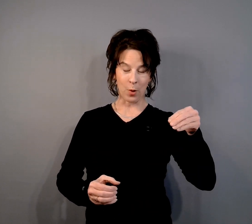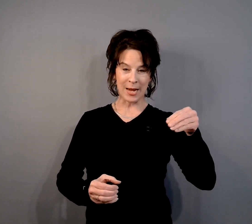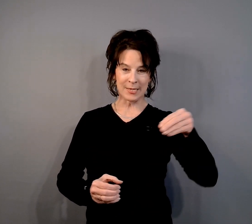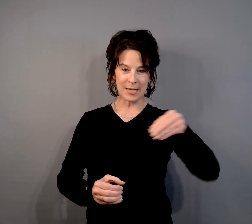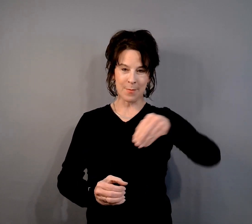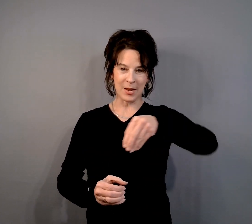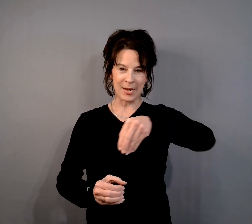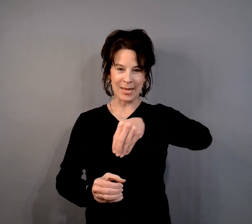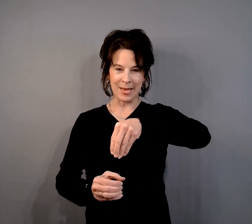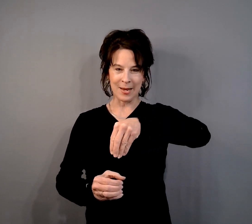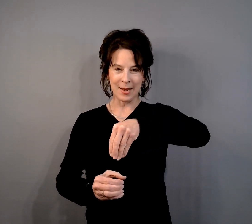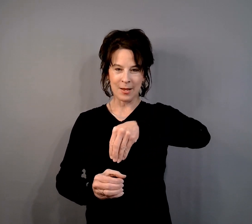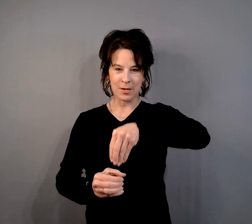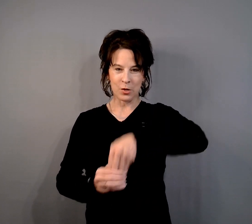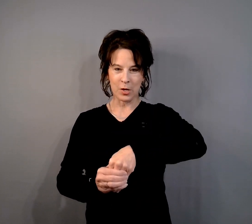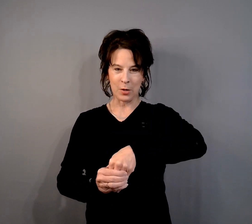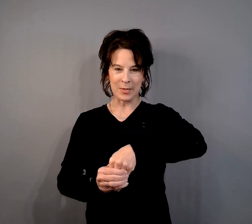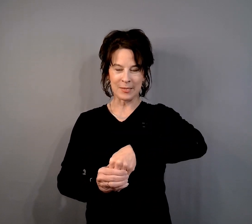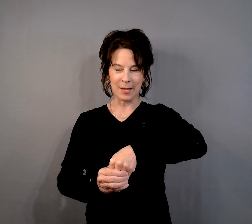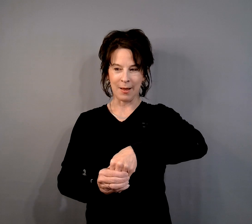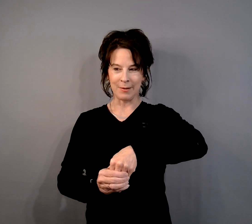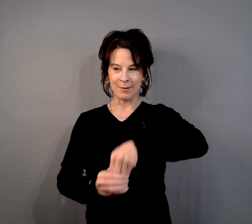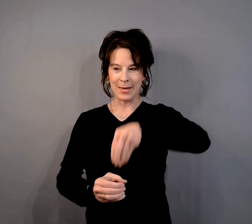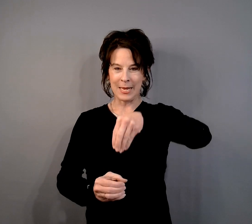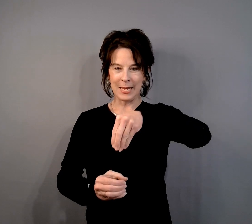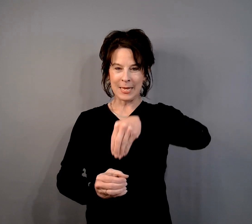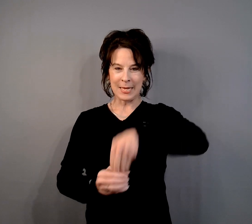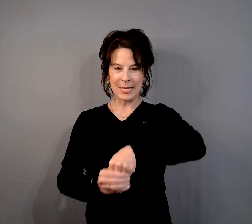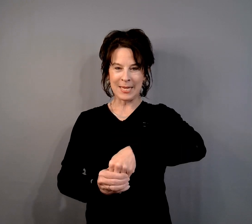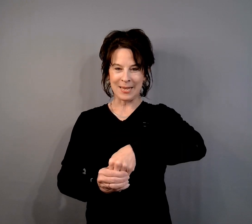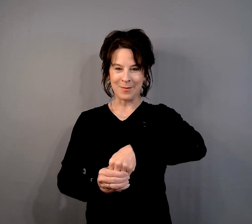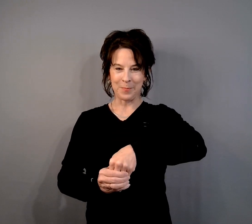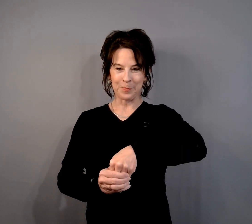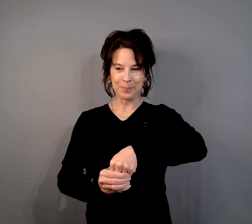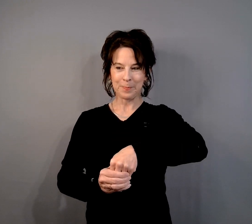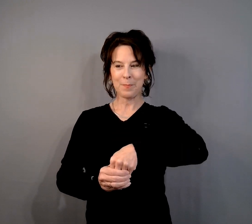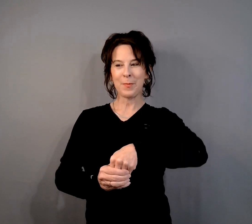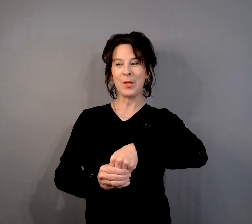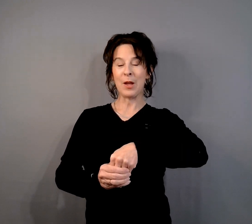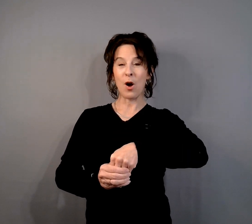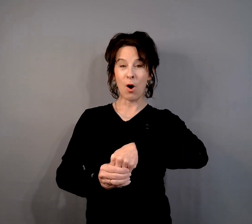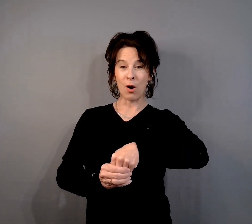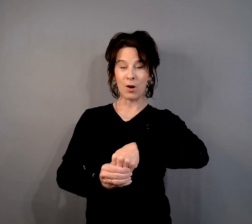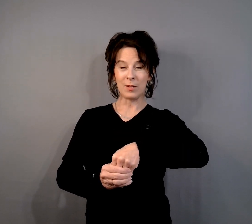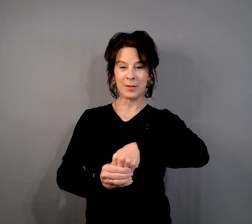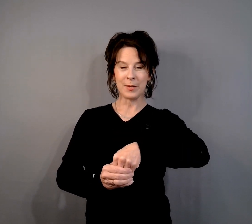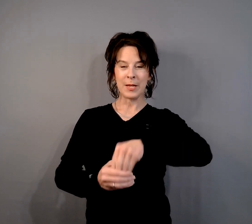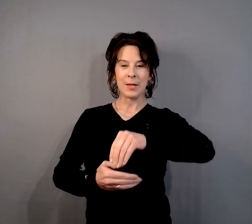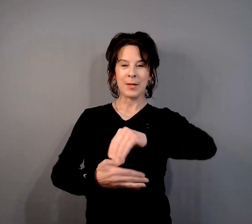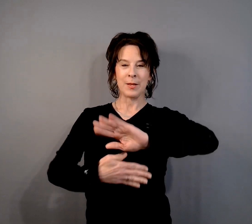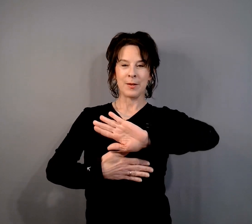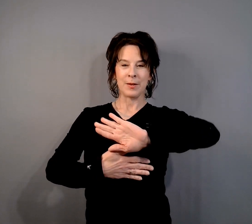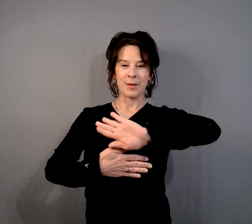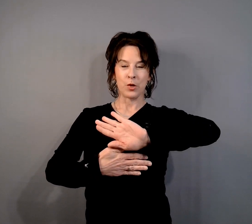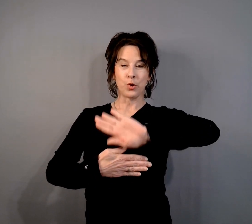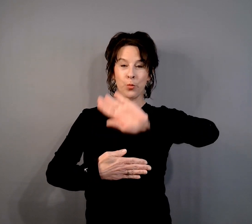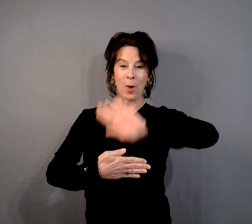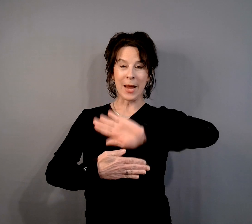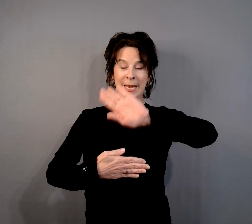right dominant hand, you go inside. In all, your right hand